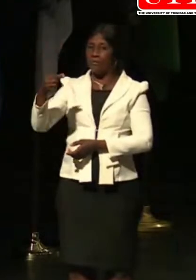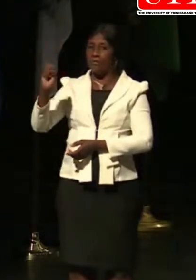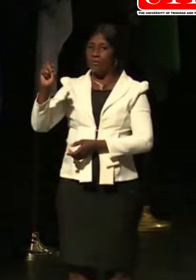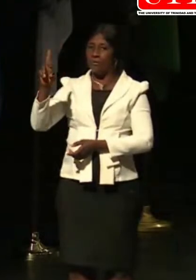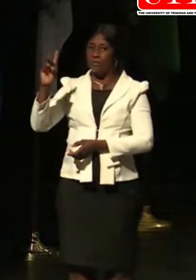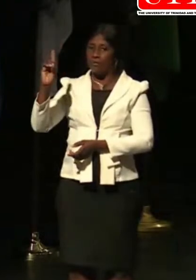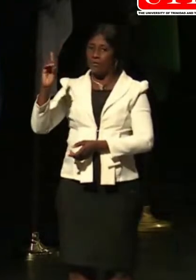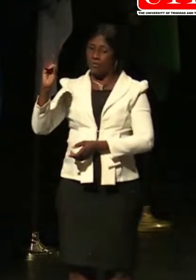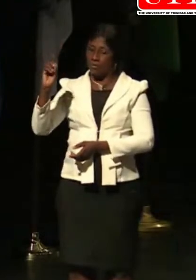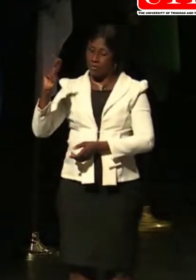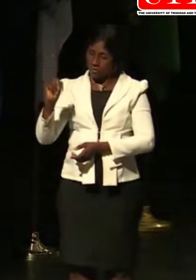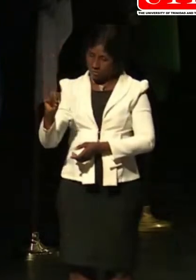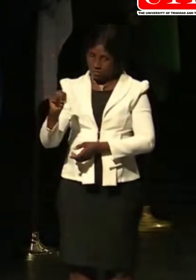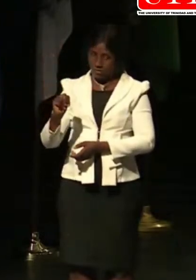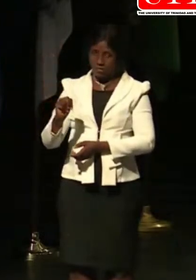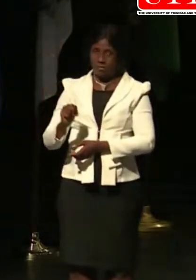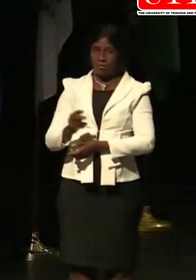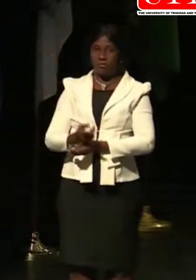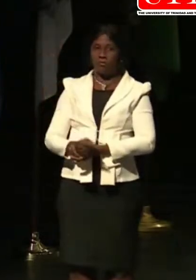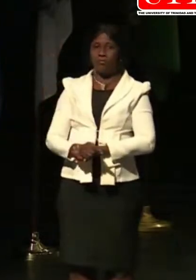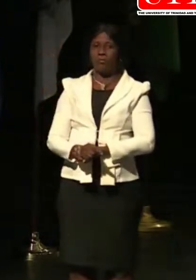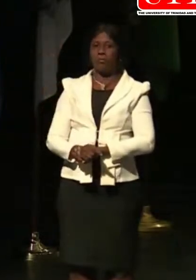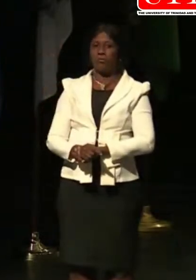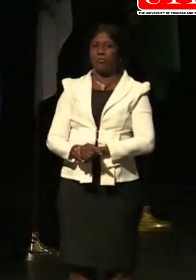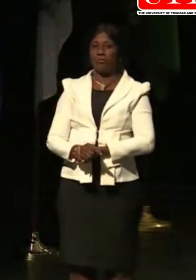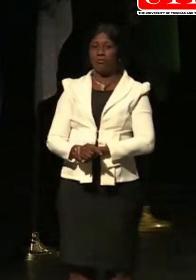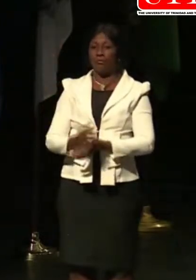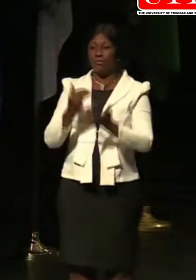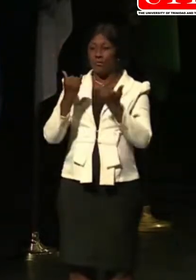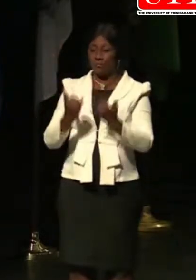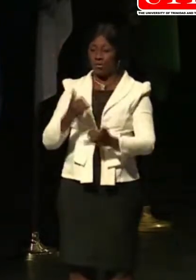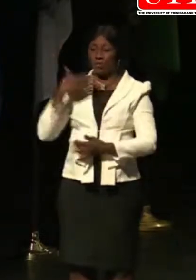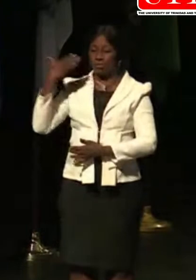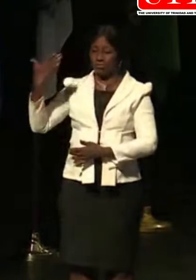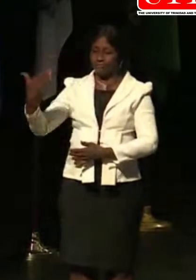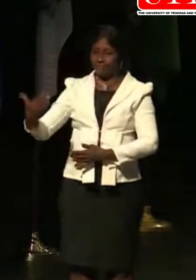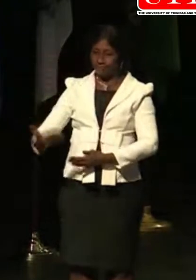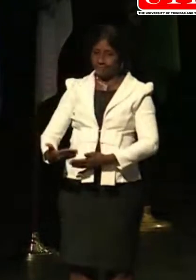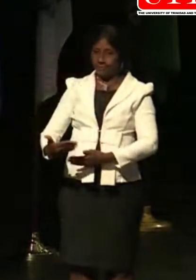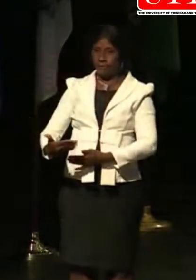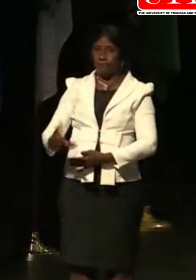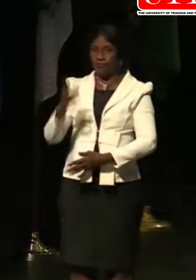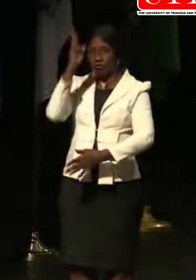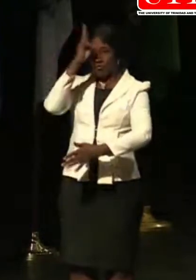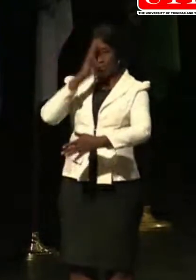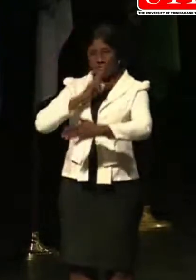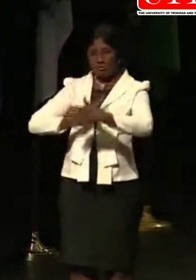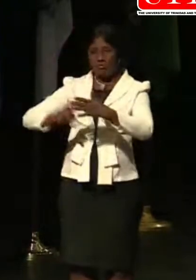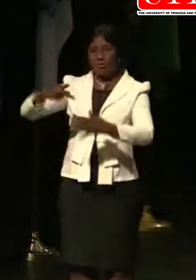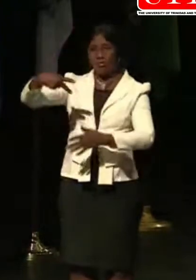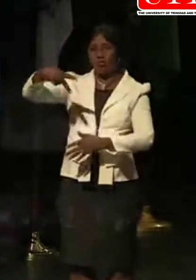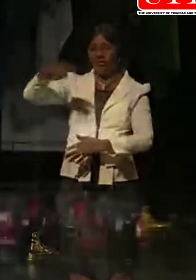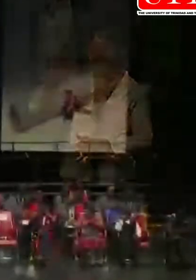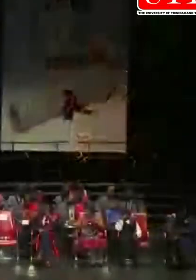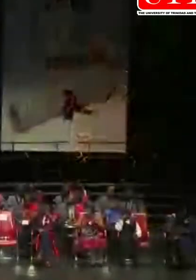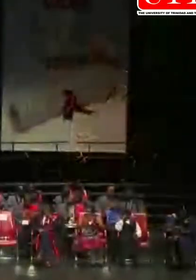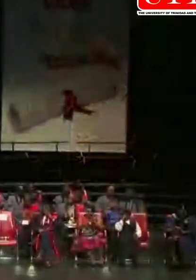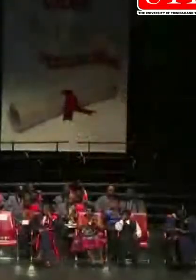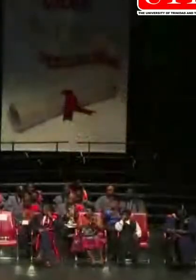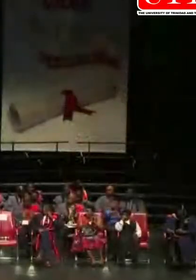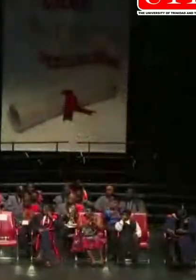honorees. I now invite you, the Reverend Dr. Jason Charles Gordon, Honorary Doctor of Humane Letters.